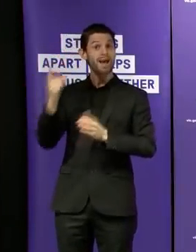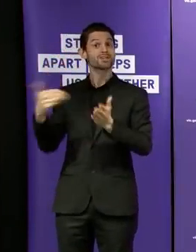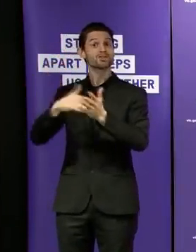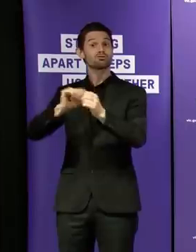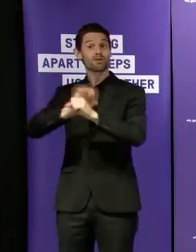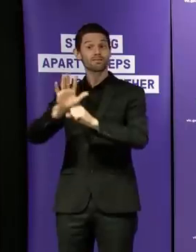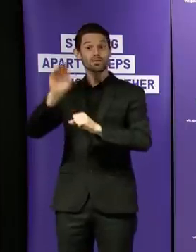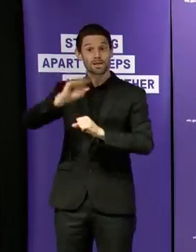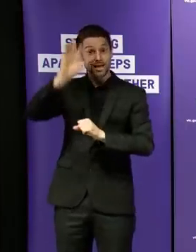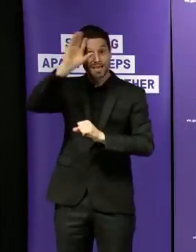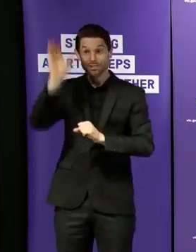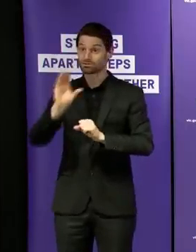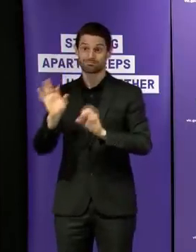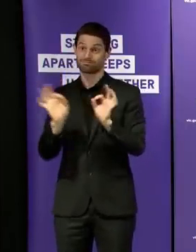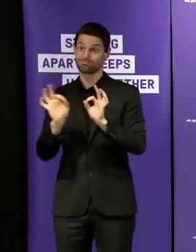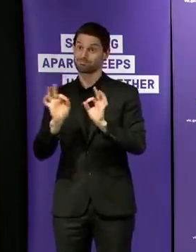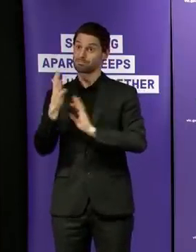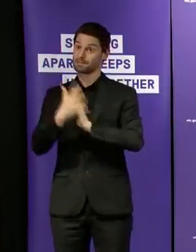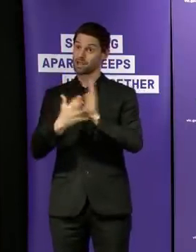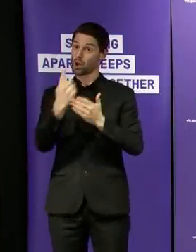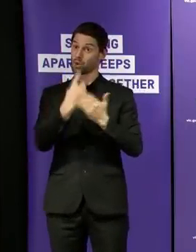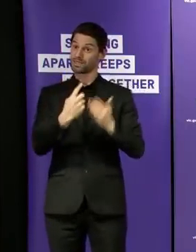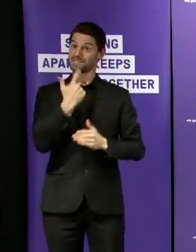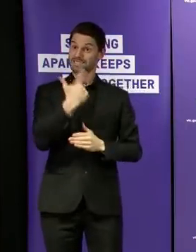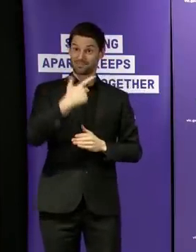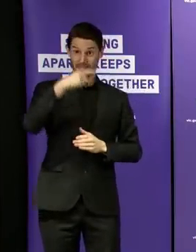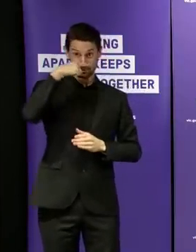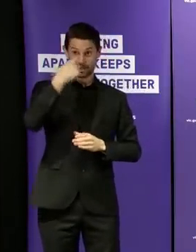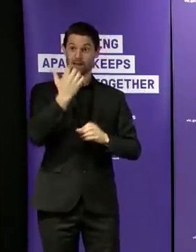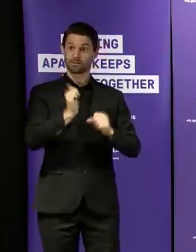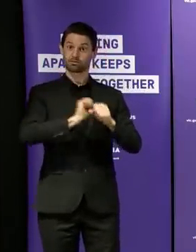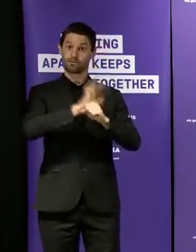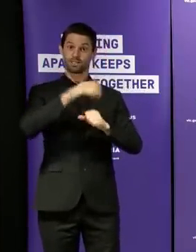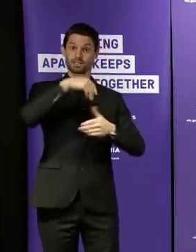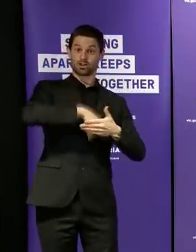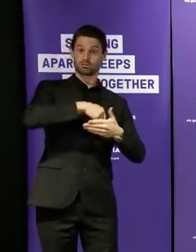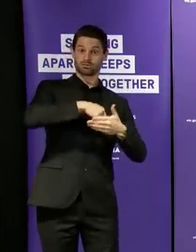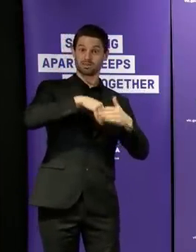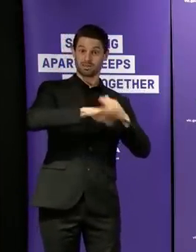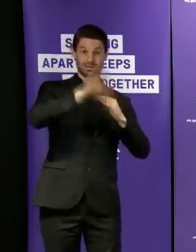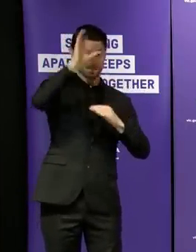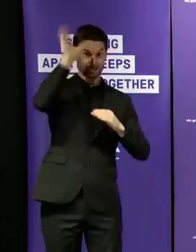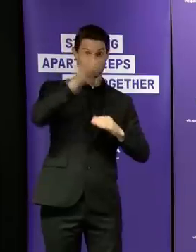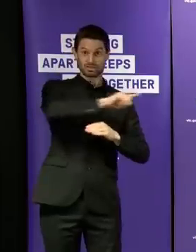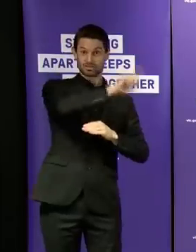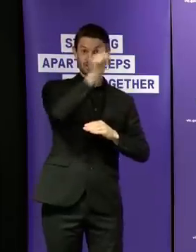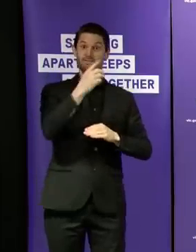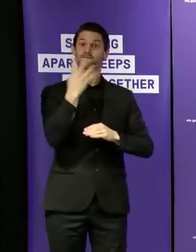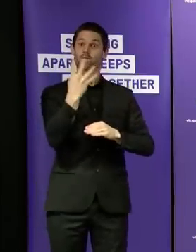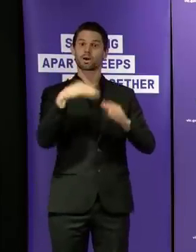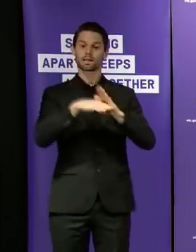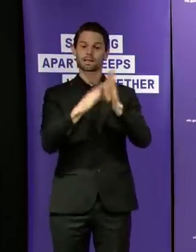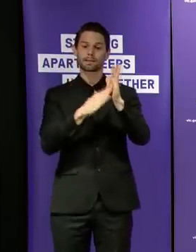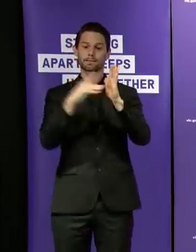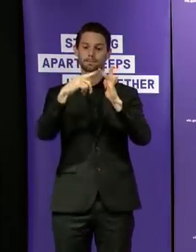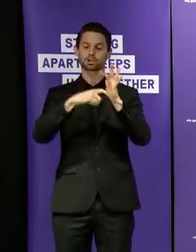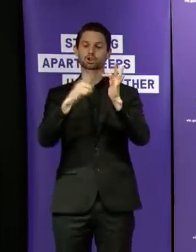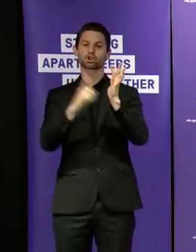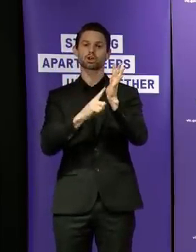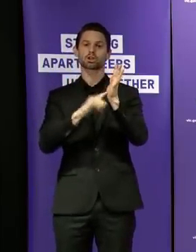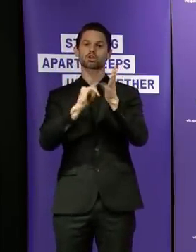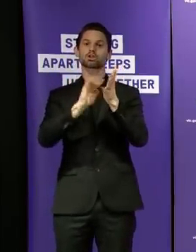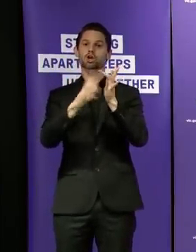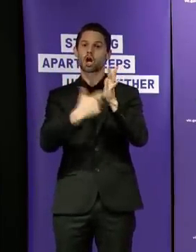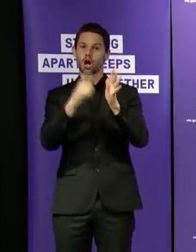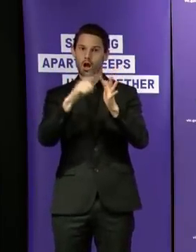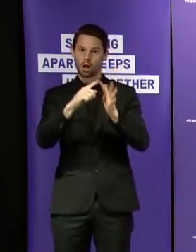so that means there are just 7 active cases in regional Victoria, 4 from Mitchell Shire and 3 from Greater Shepparton, and